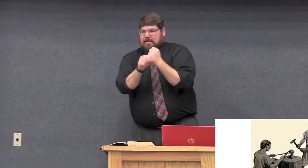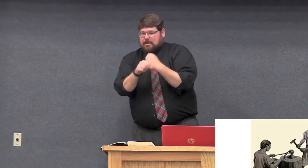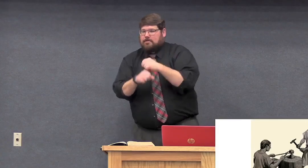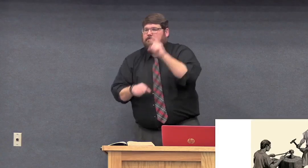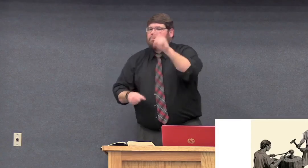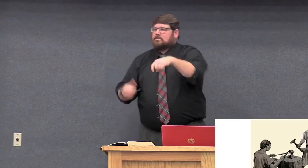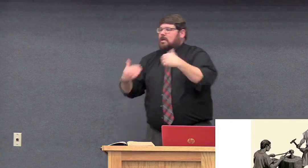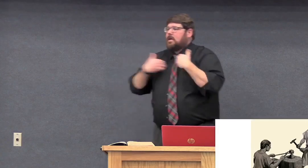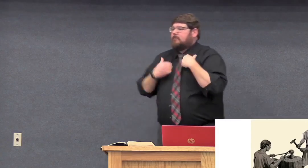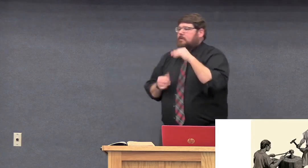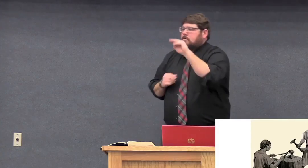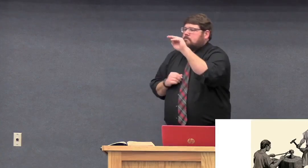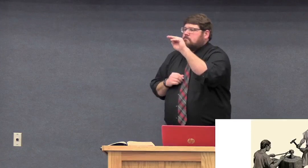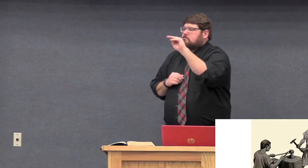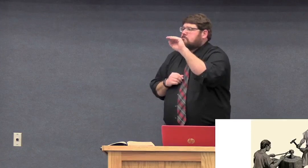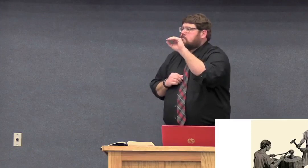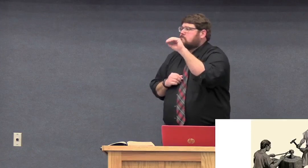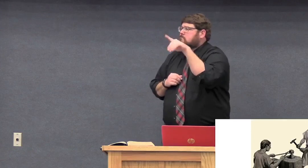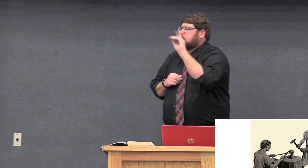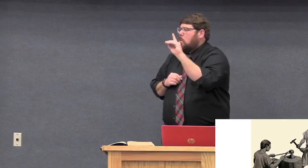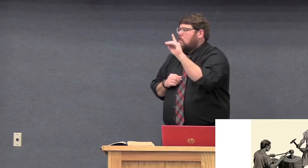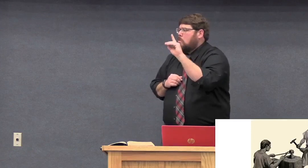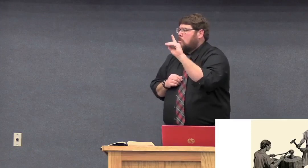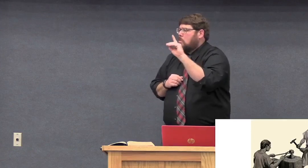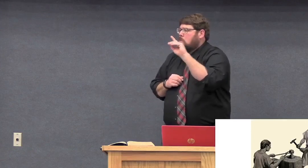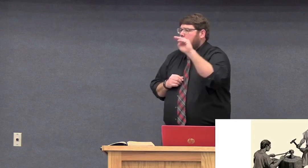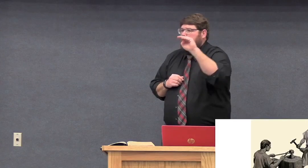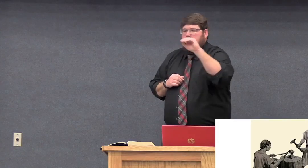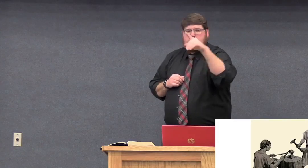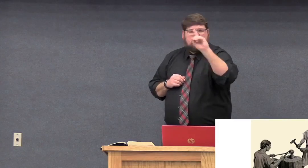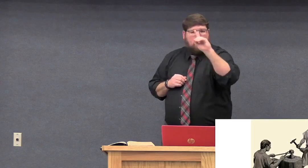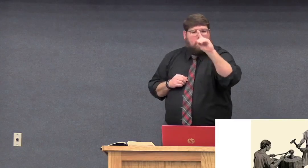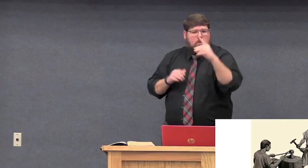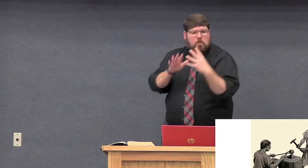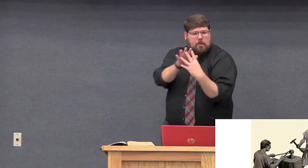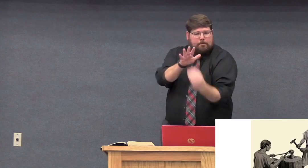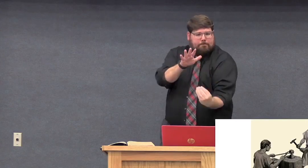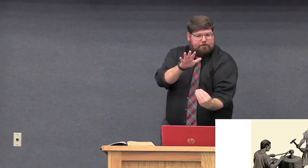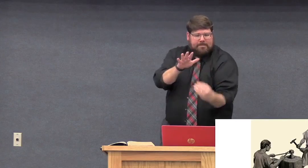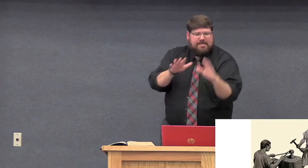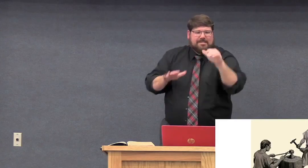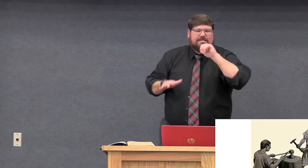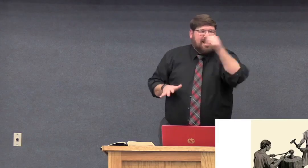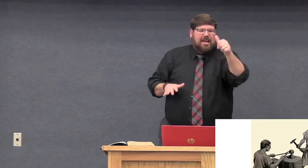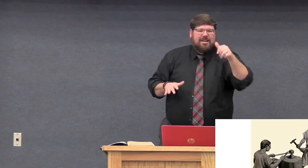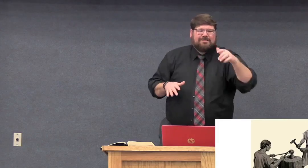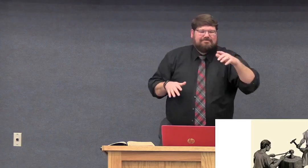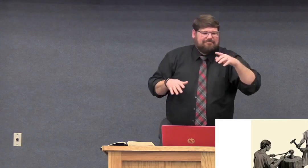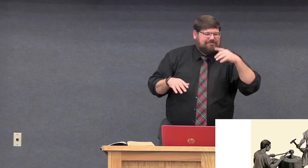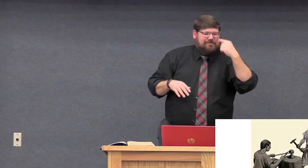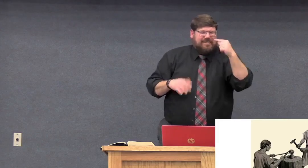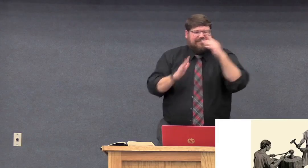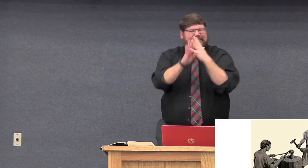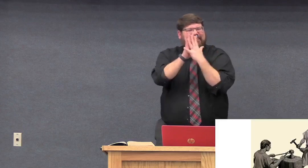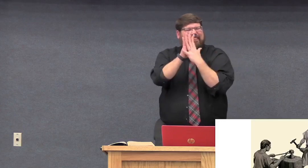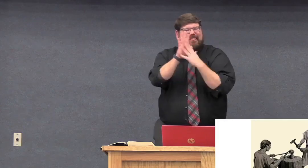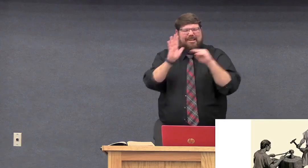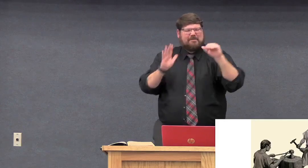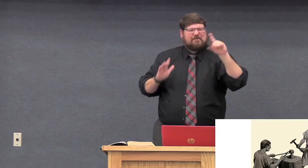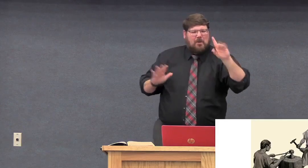an old way of making coins. You had to have a mold to copy. I'm not talking